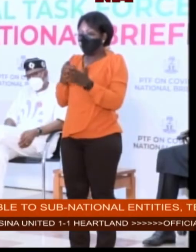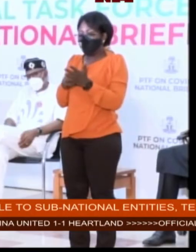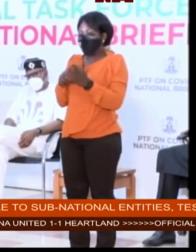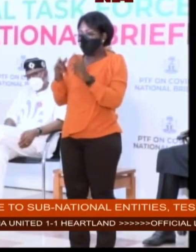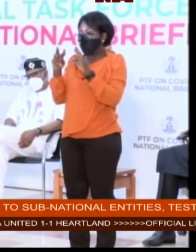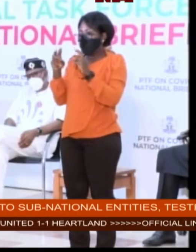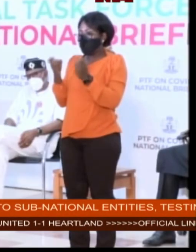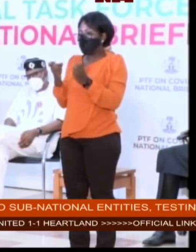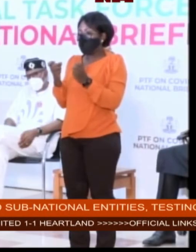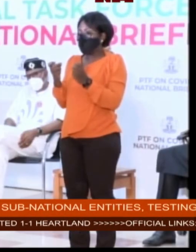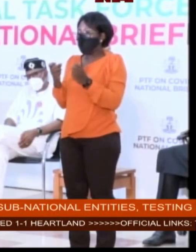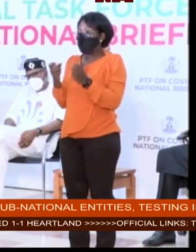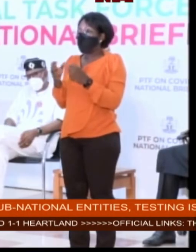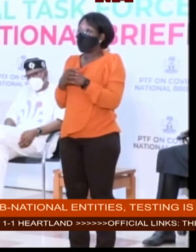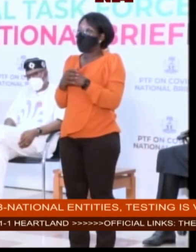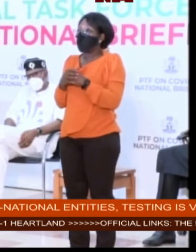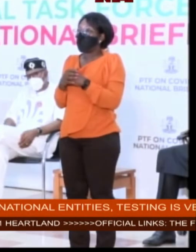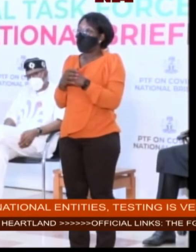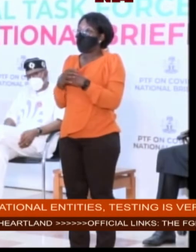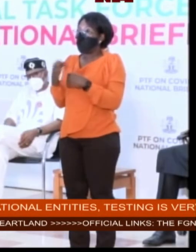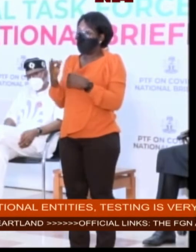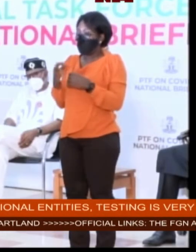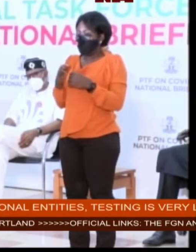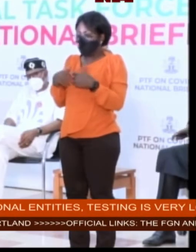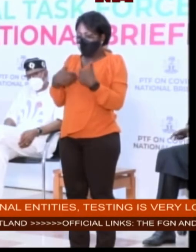of the protocols.